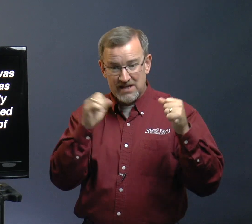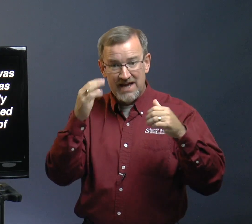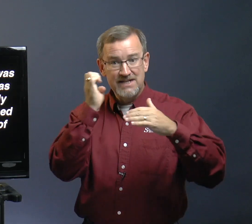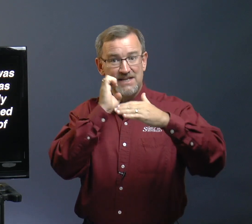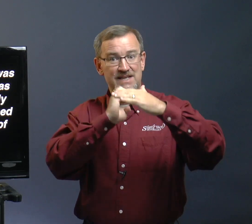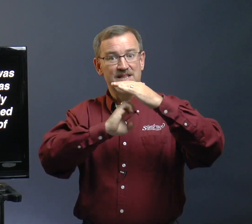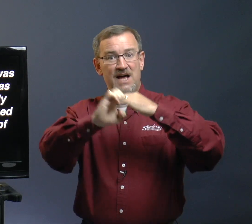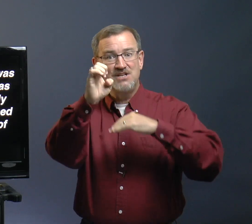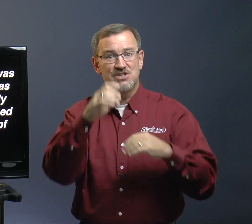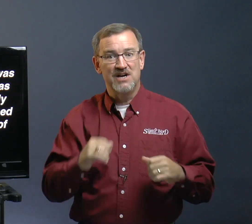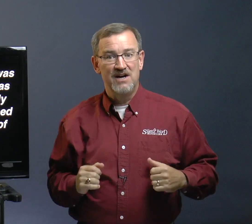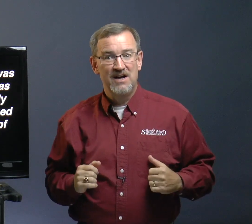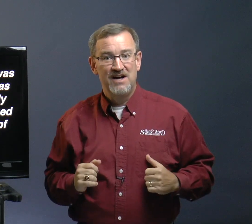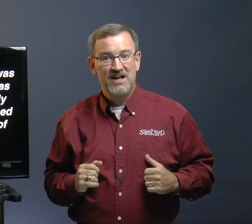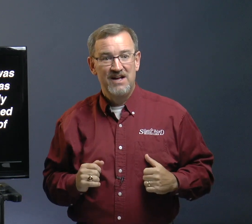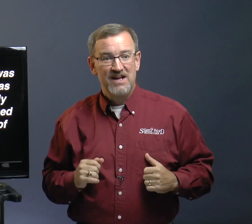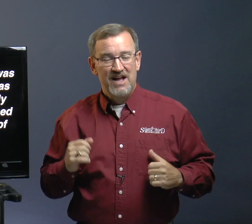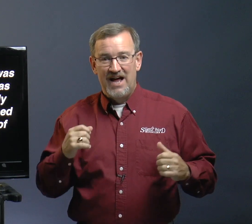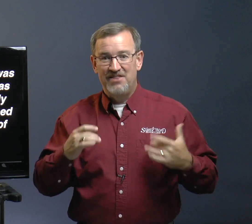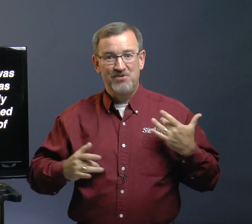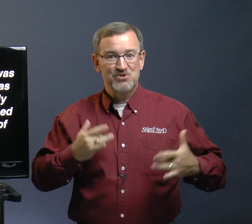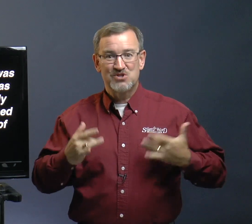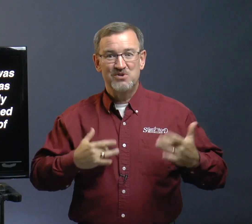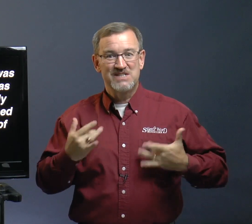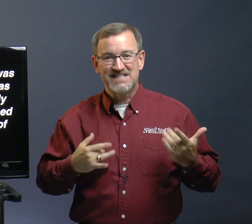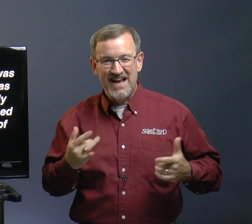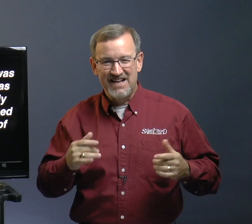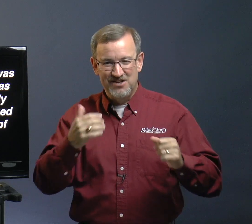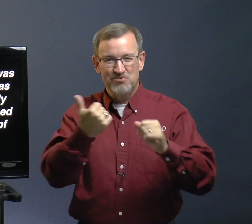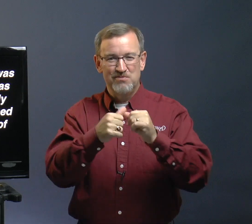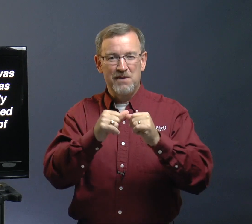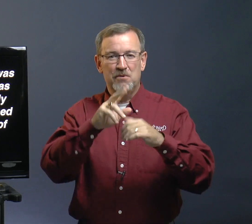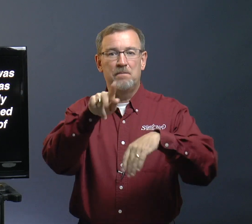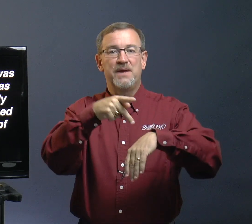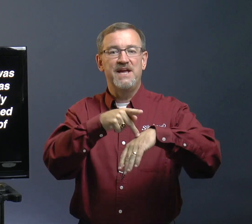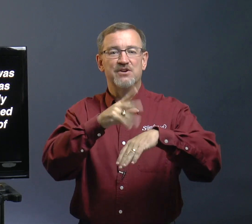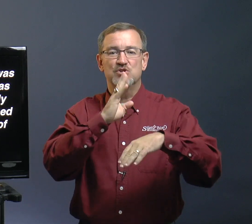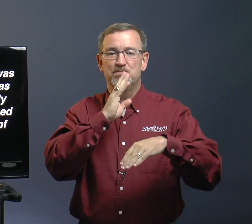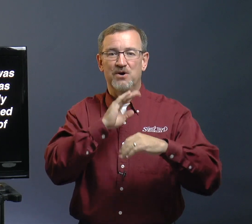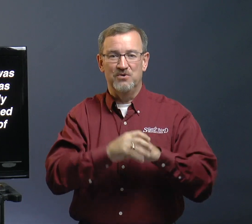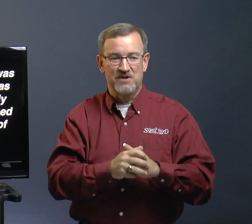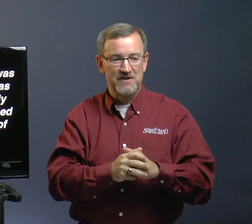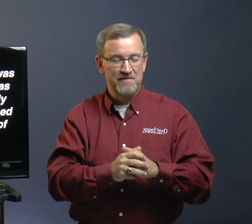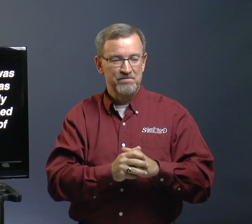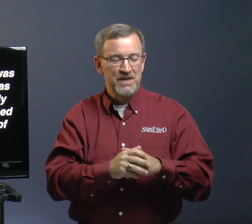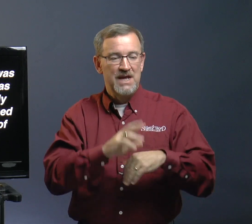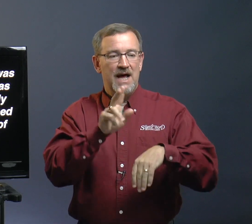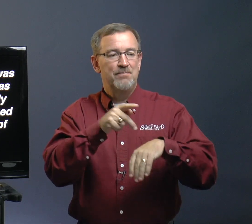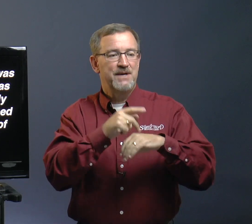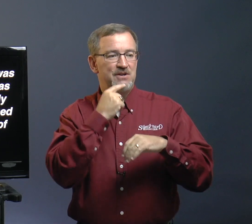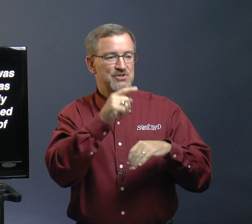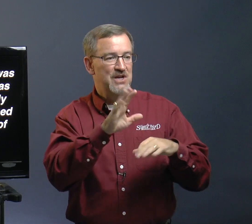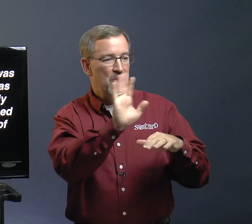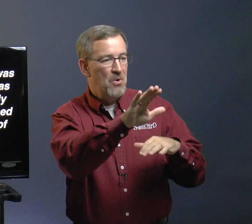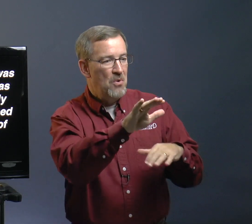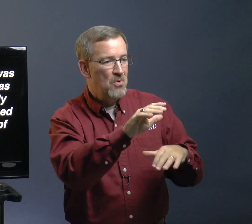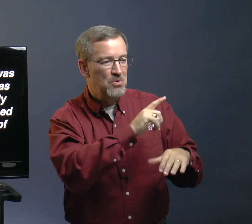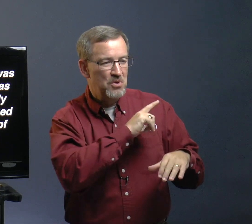and Elijah. And they were so excited. You remember Peter spoke. And Peter said, oh,